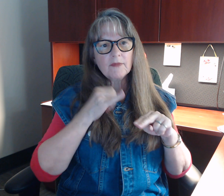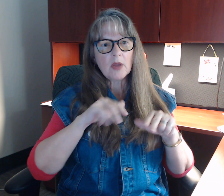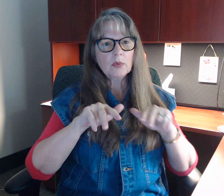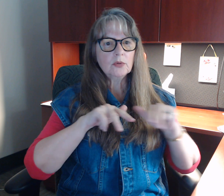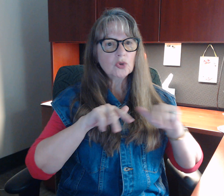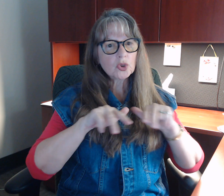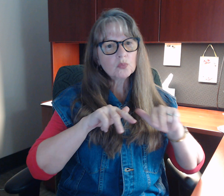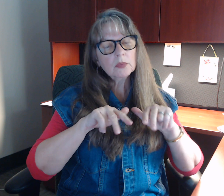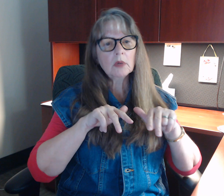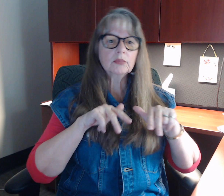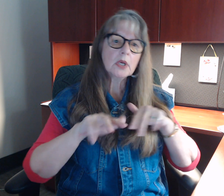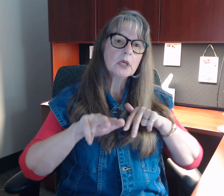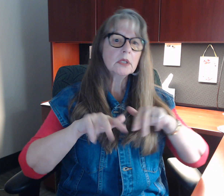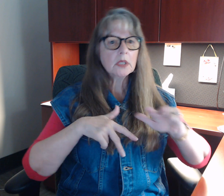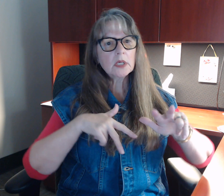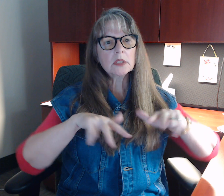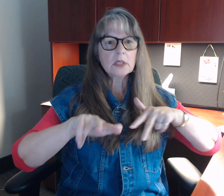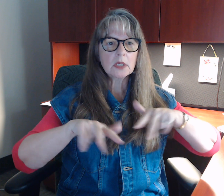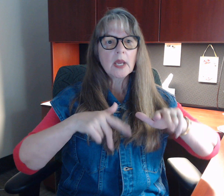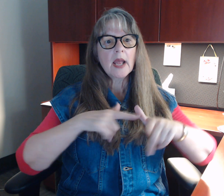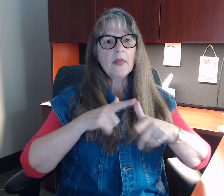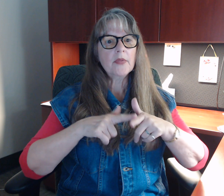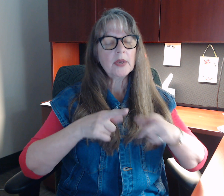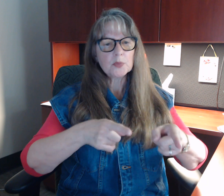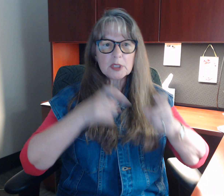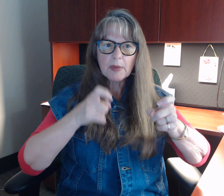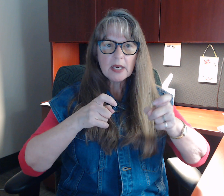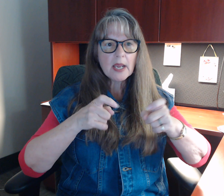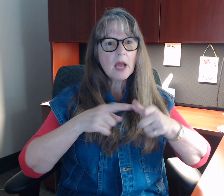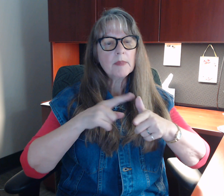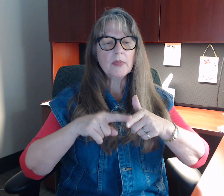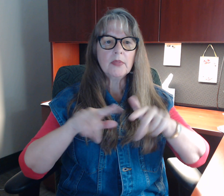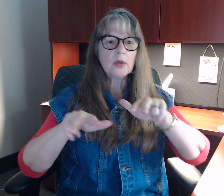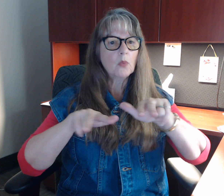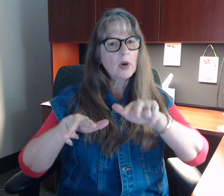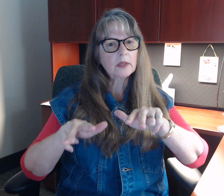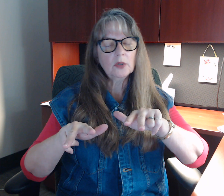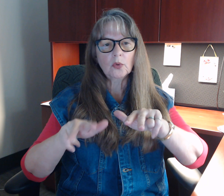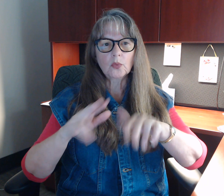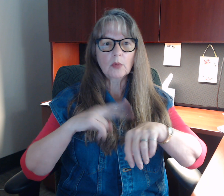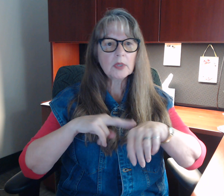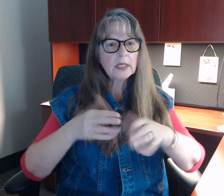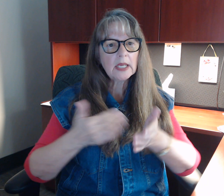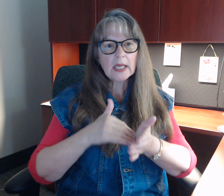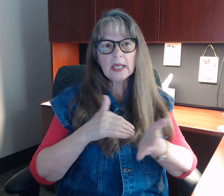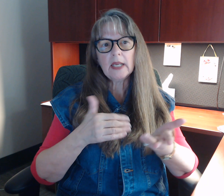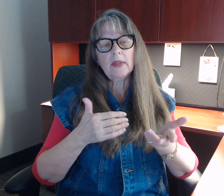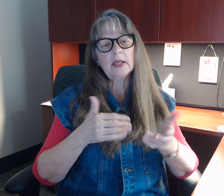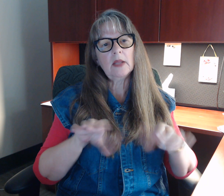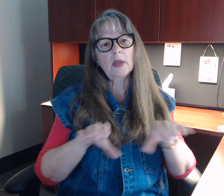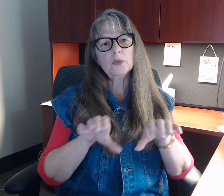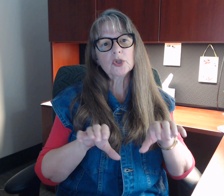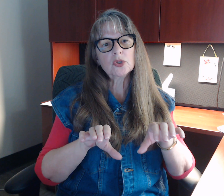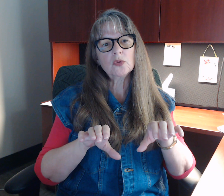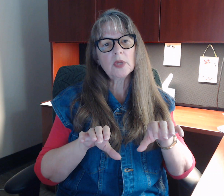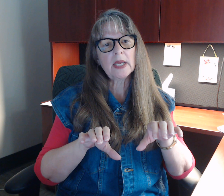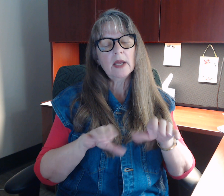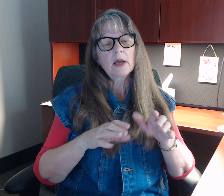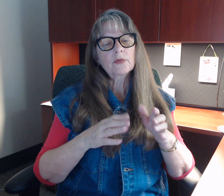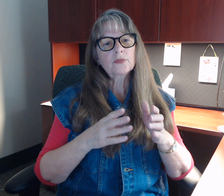would just and then they would speed it up, and then they'd walk normal again, and they would just do that